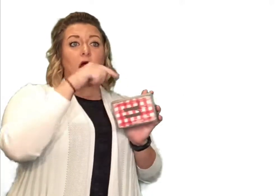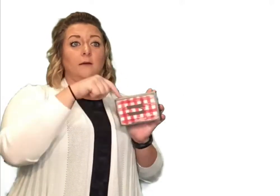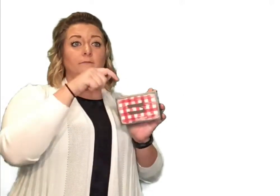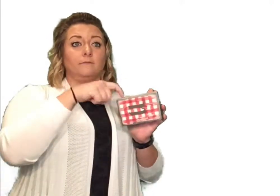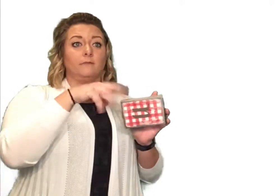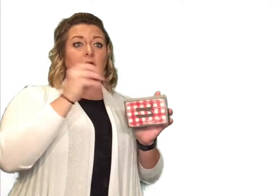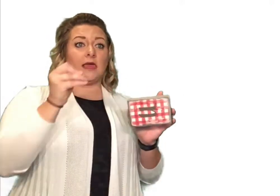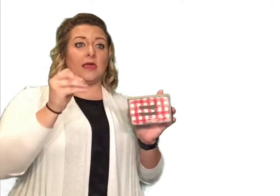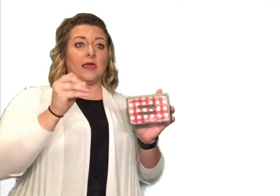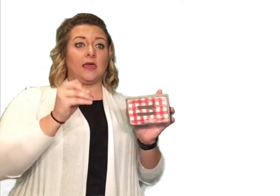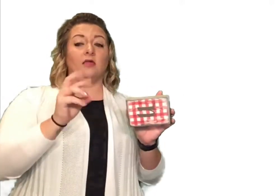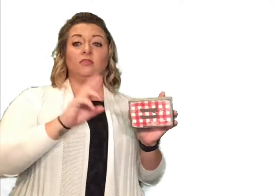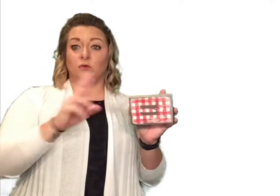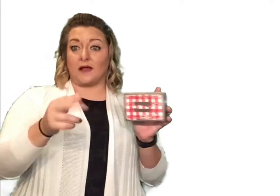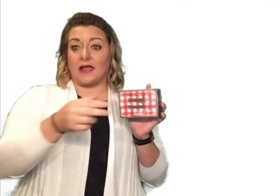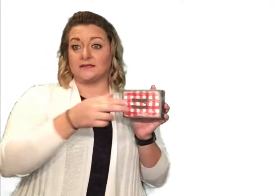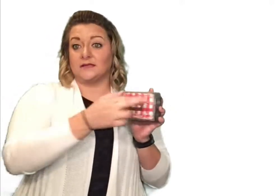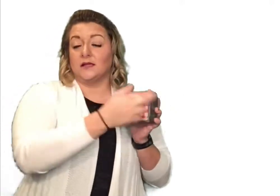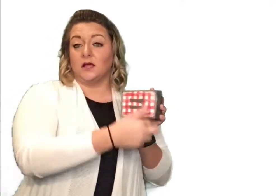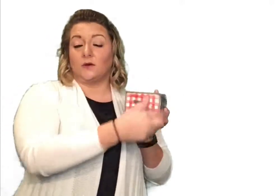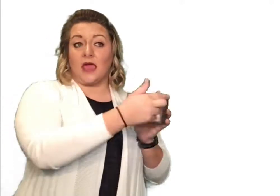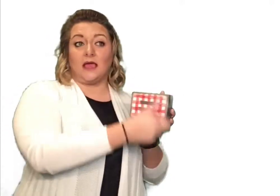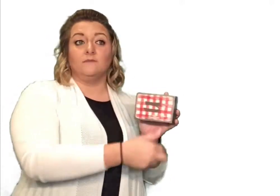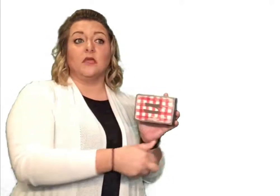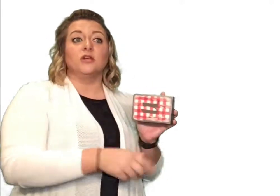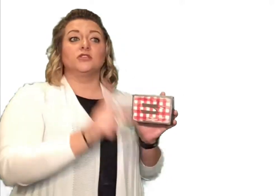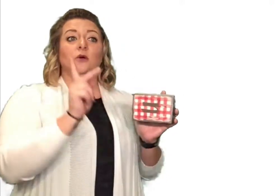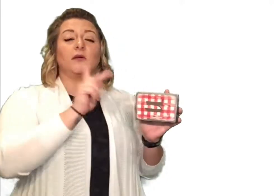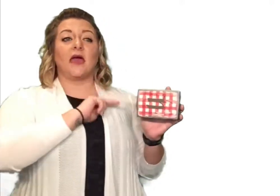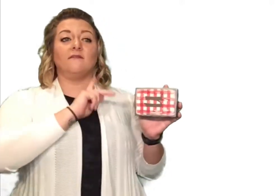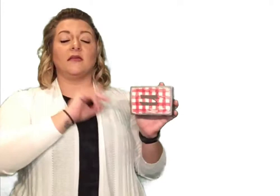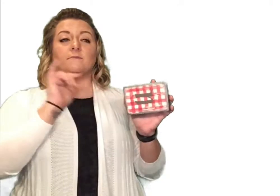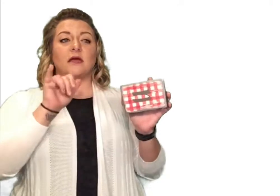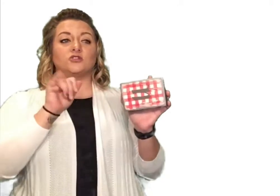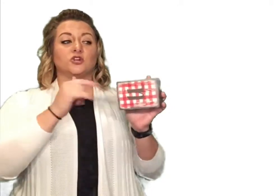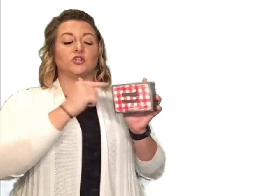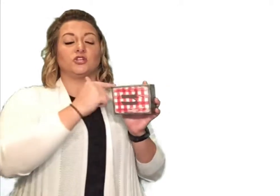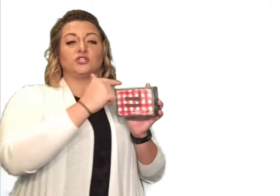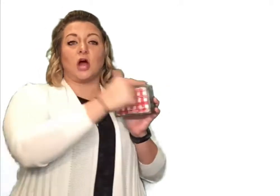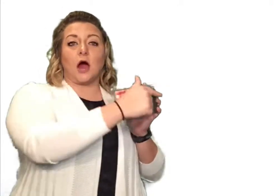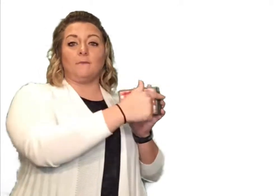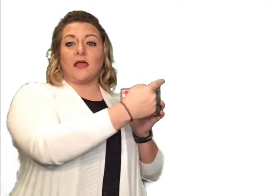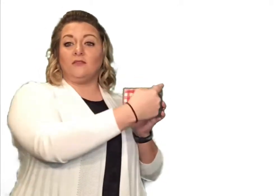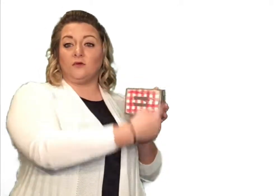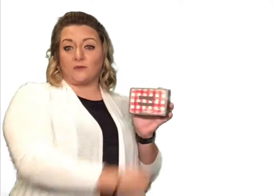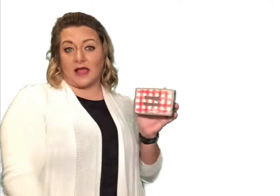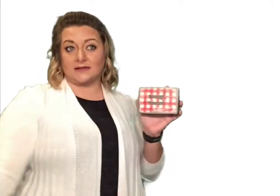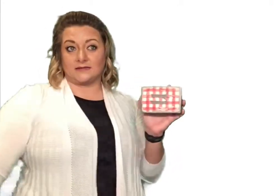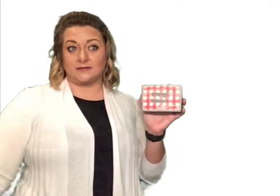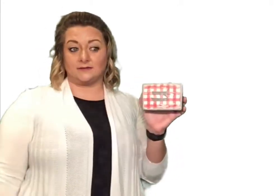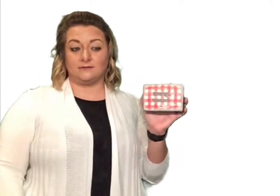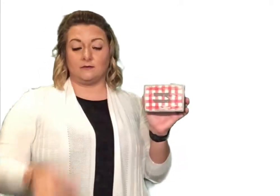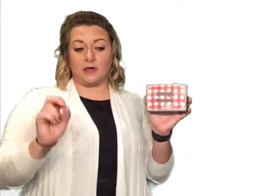top and the right. Okay, so Kevin measured the top and the right.